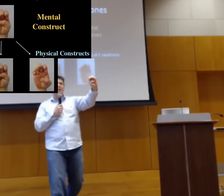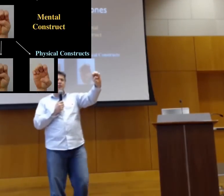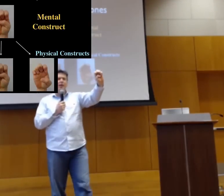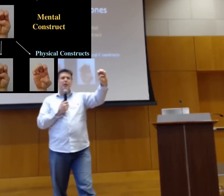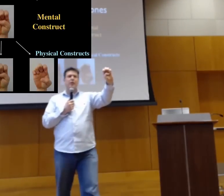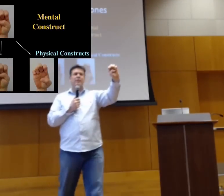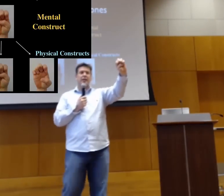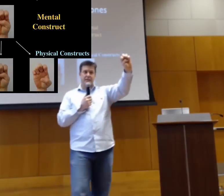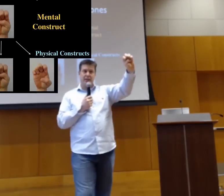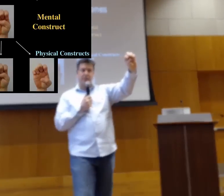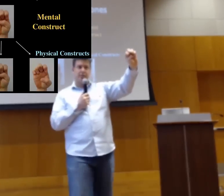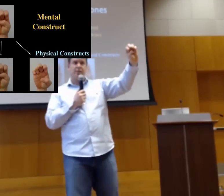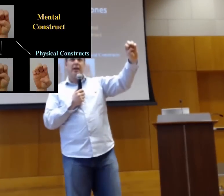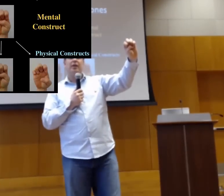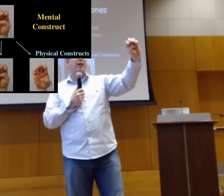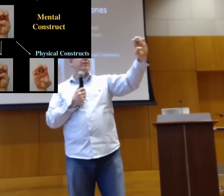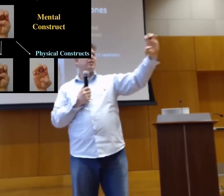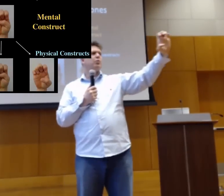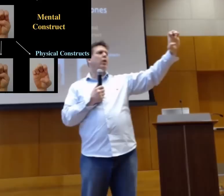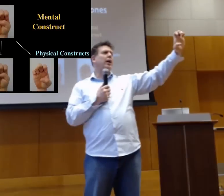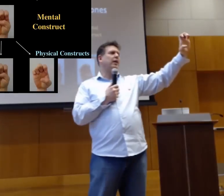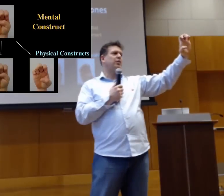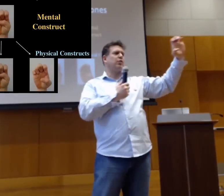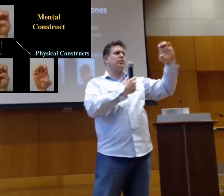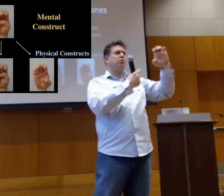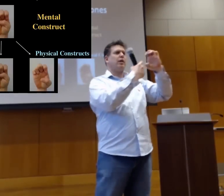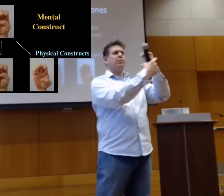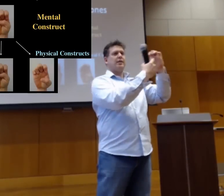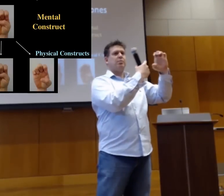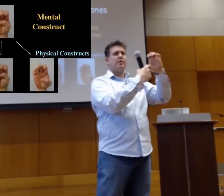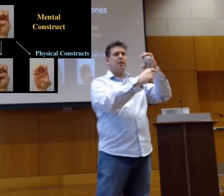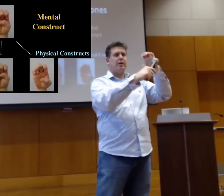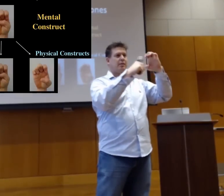touch. You can have an E that touches. And you can have an E that's way wider. You can drive a truck through that space right here.